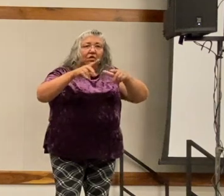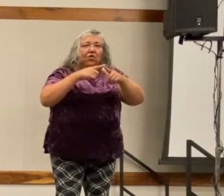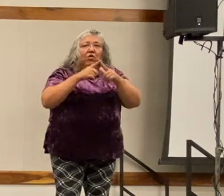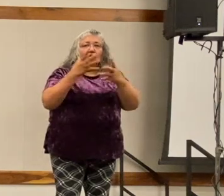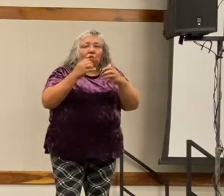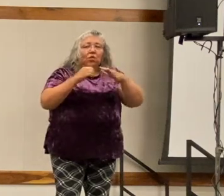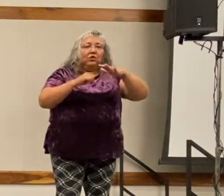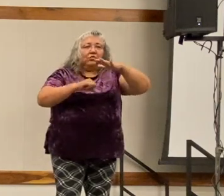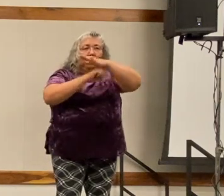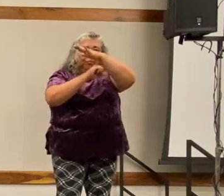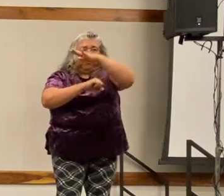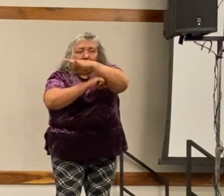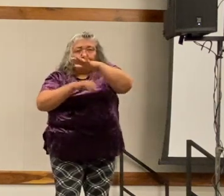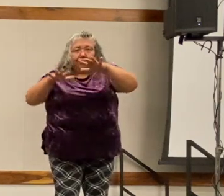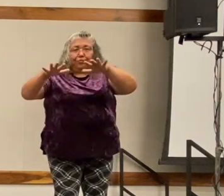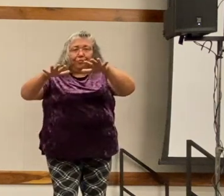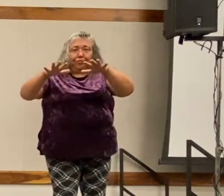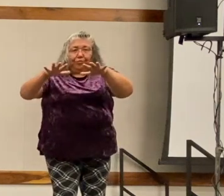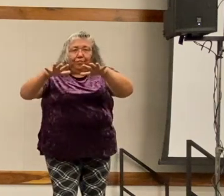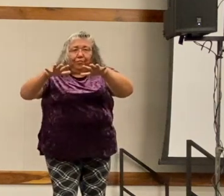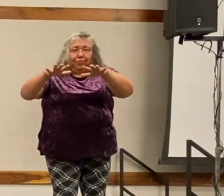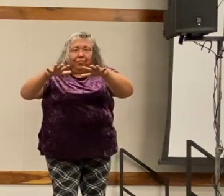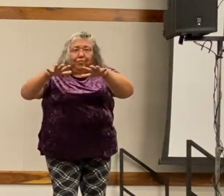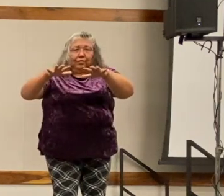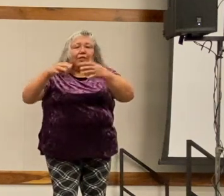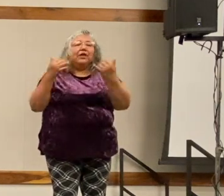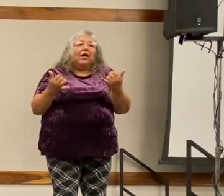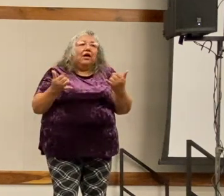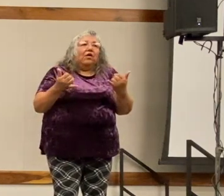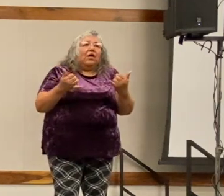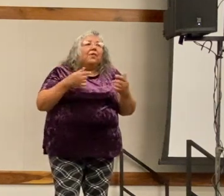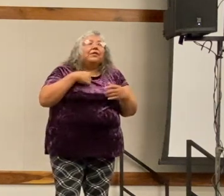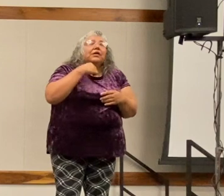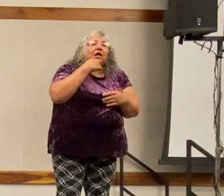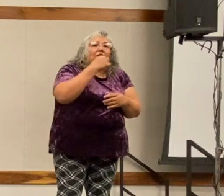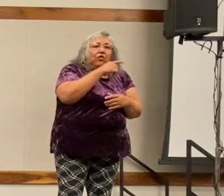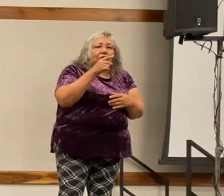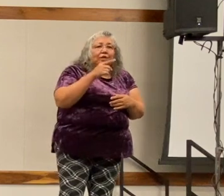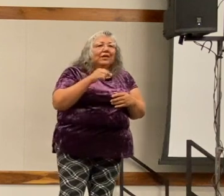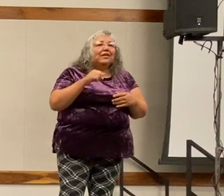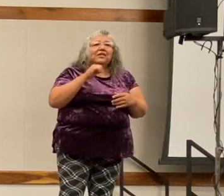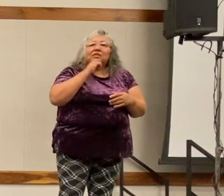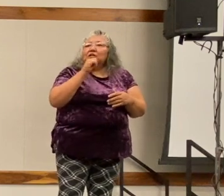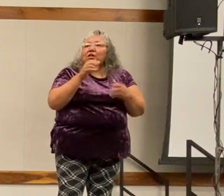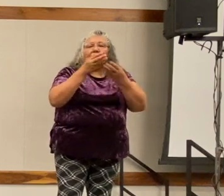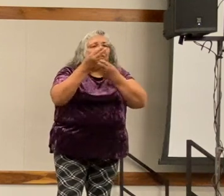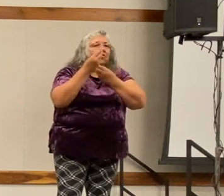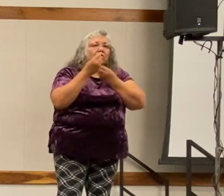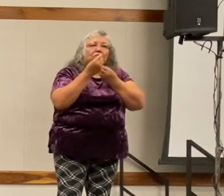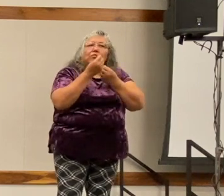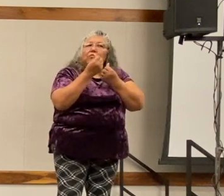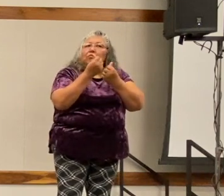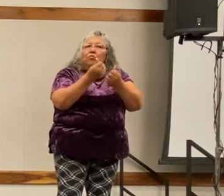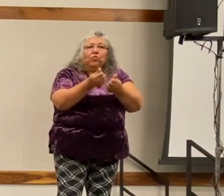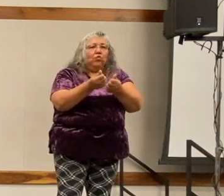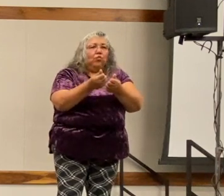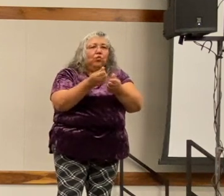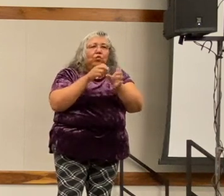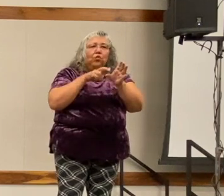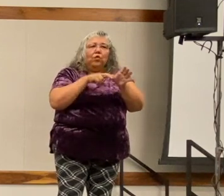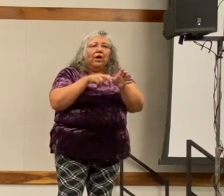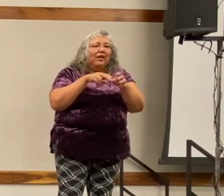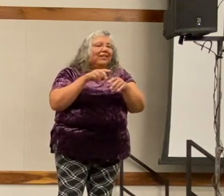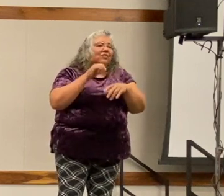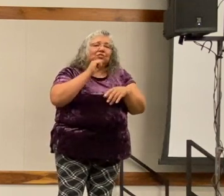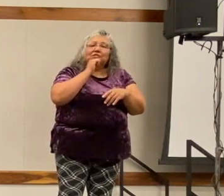want to get on some unshakable ground? Listen, I'm going to tell you, it's not going to be a smooth ride. It's